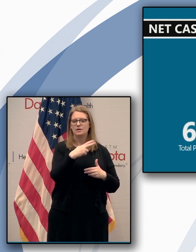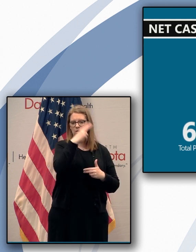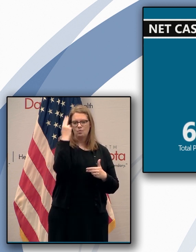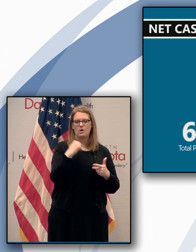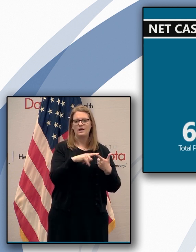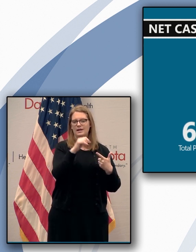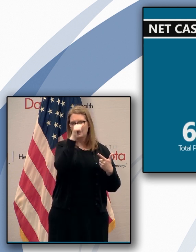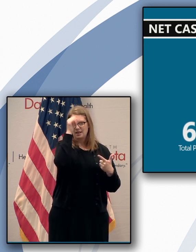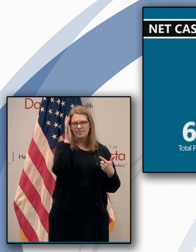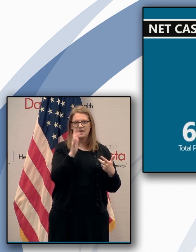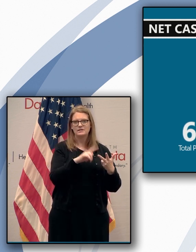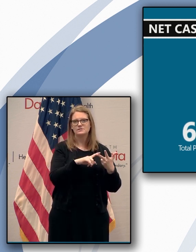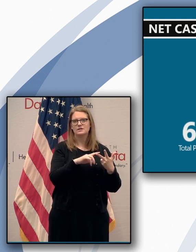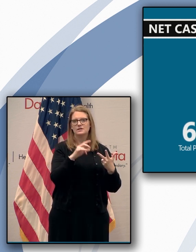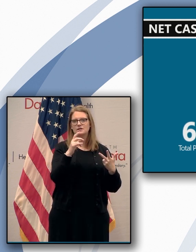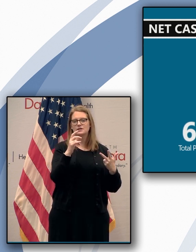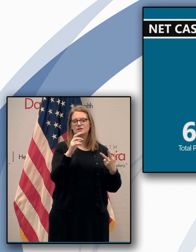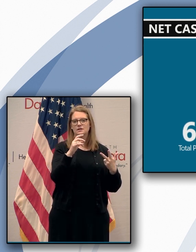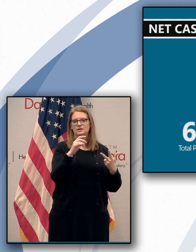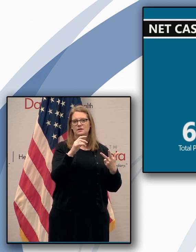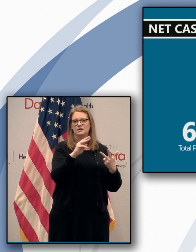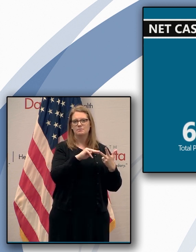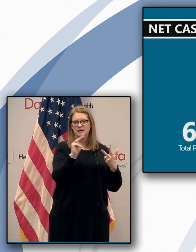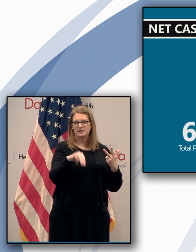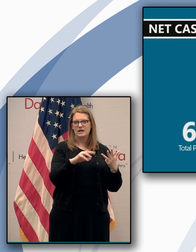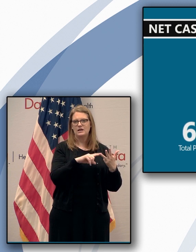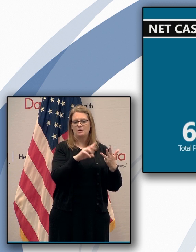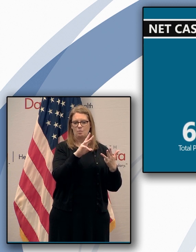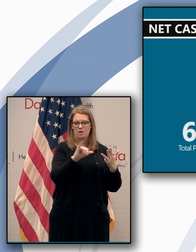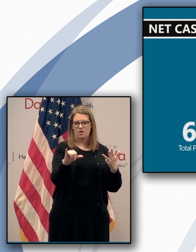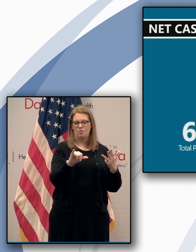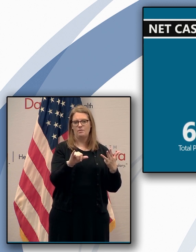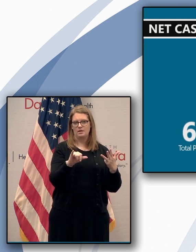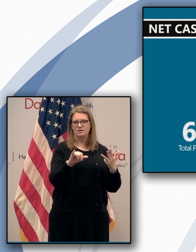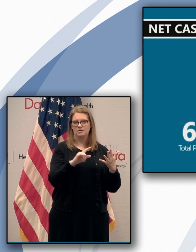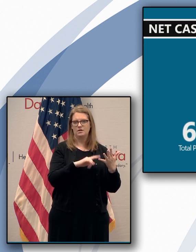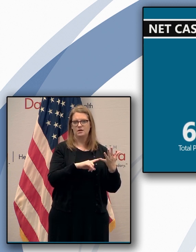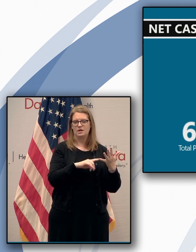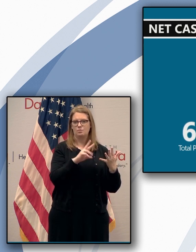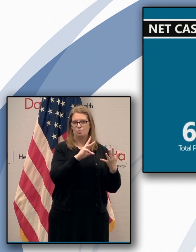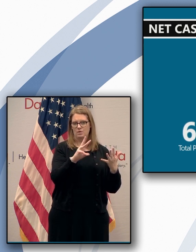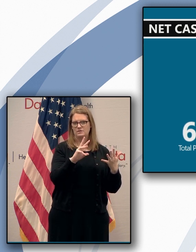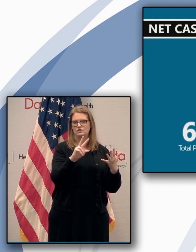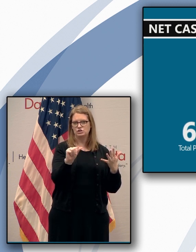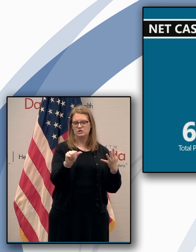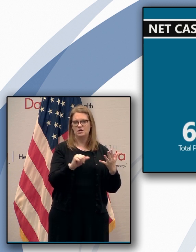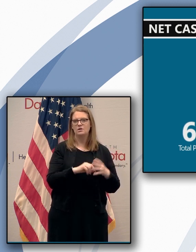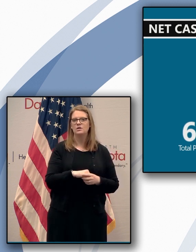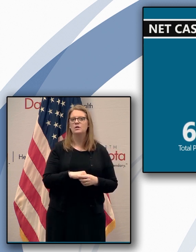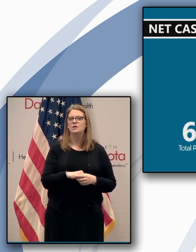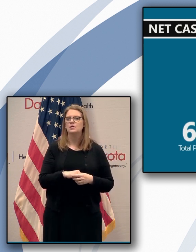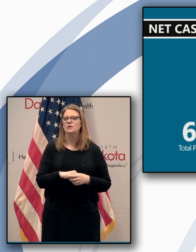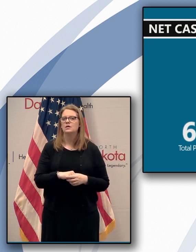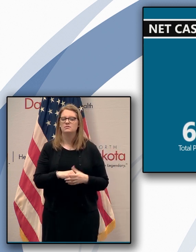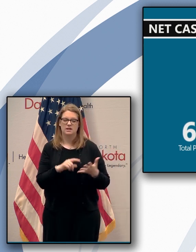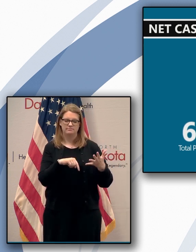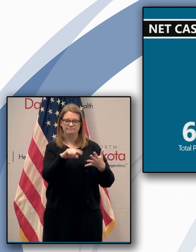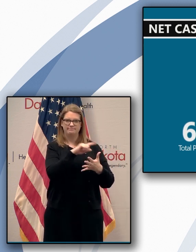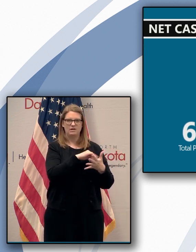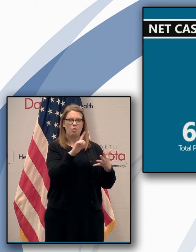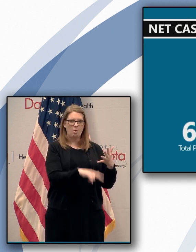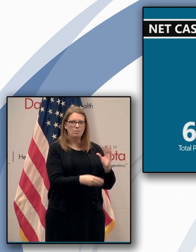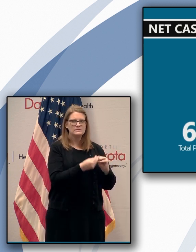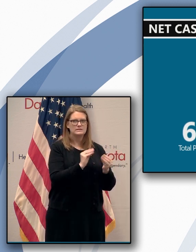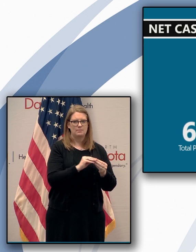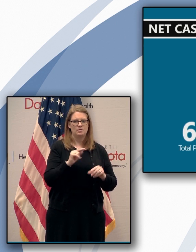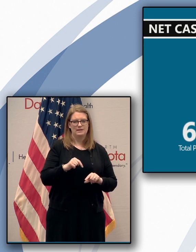Alaska, Montana, West Virginia, and Wyoming. The In terms of the currently